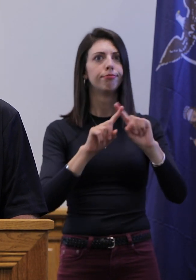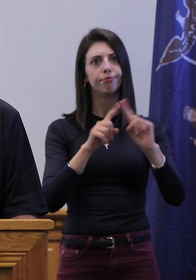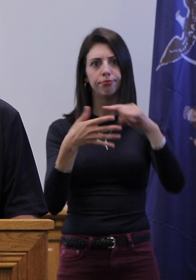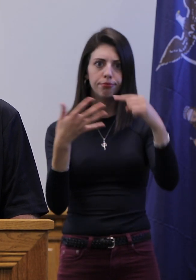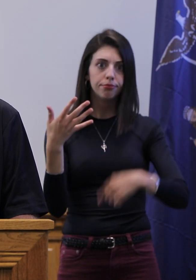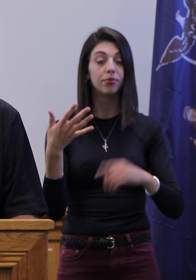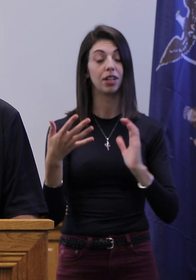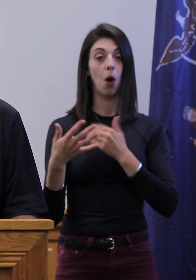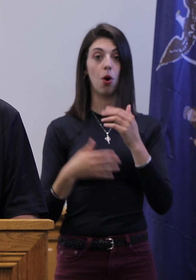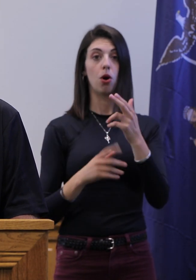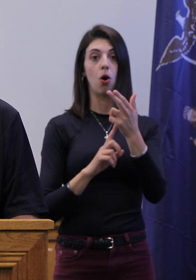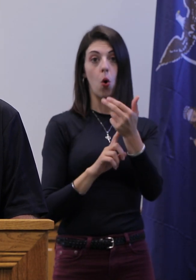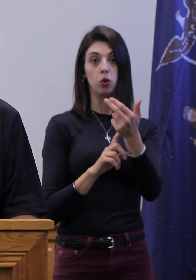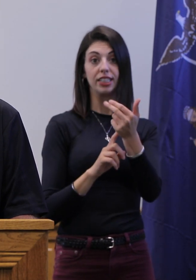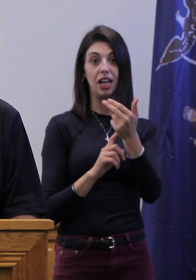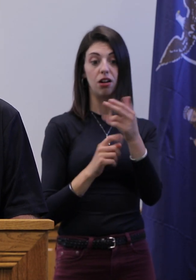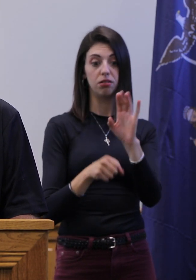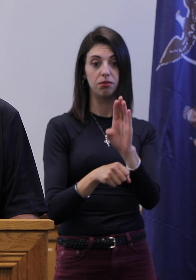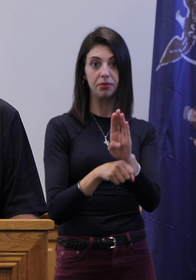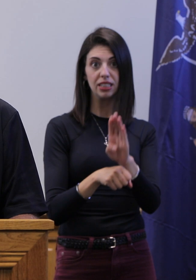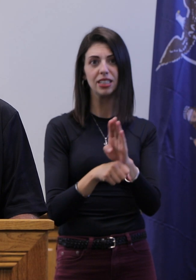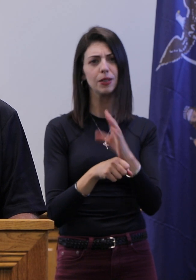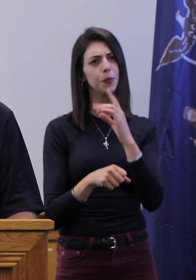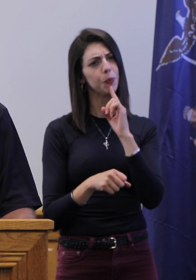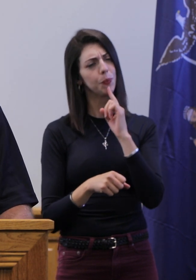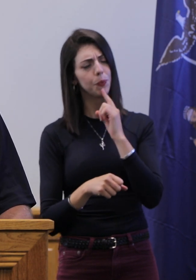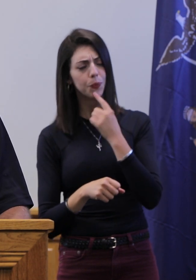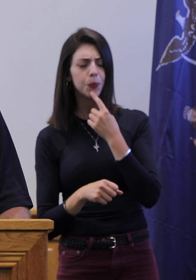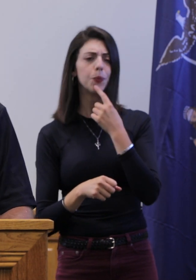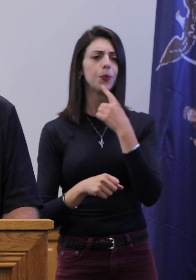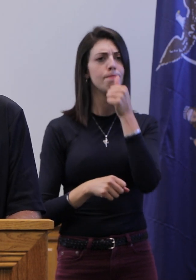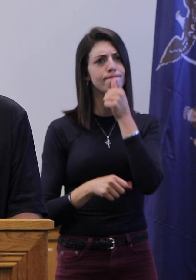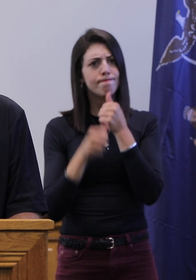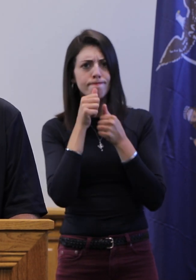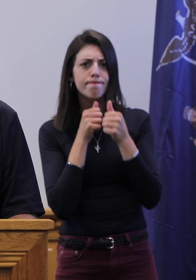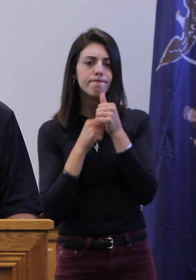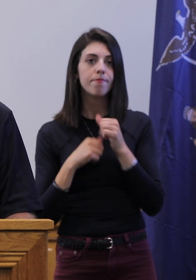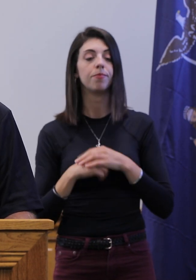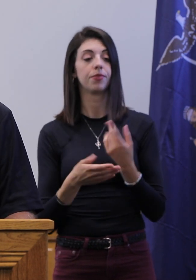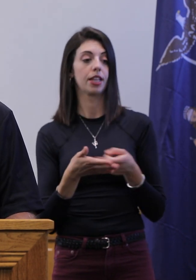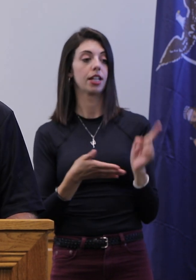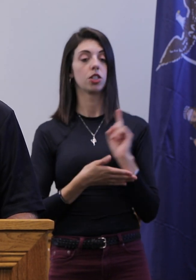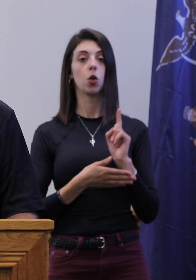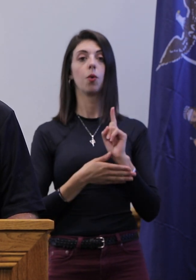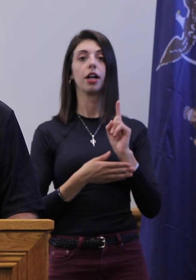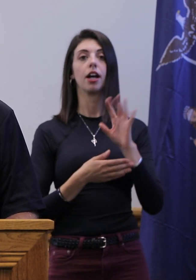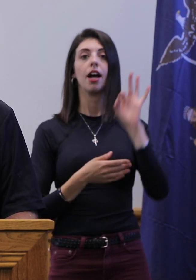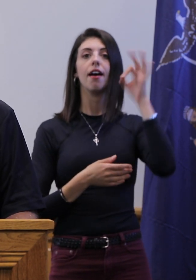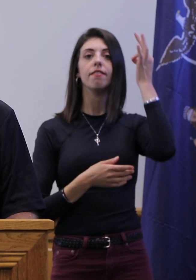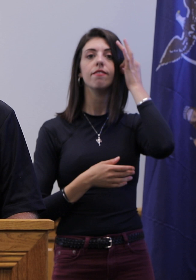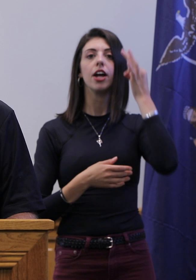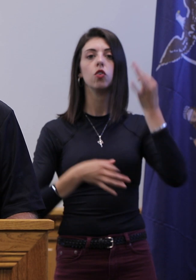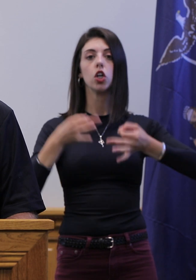has suffered significantly as a result. Last week, a federal judge ruled that wedding receptions could take place in venues